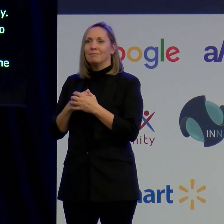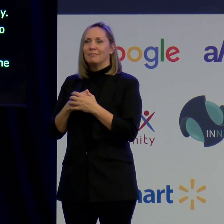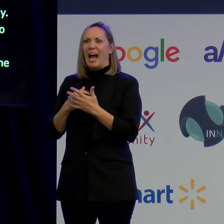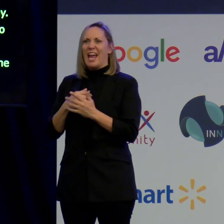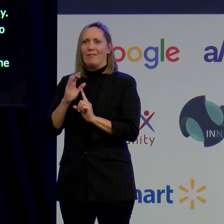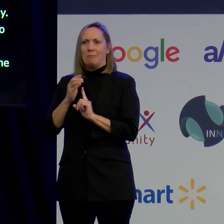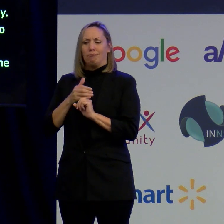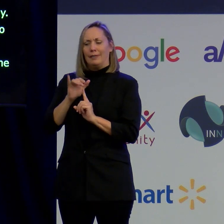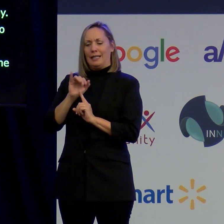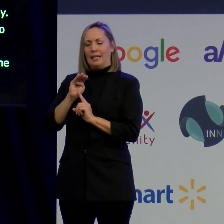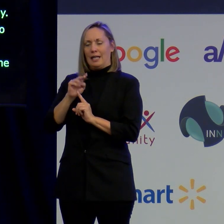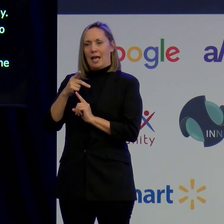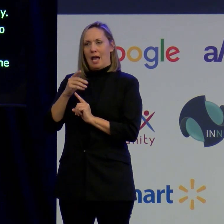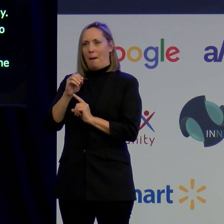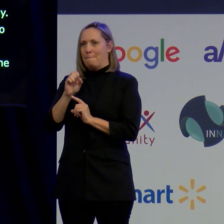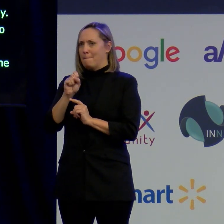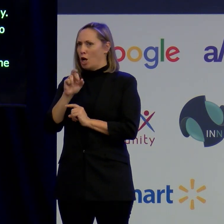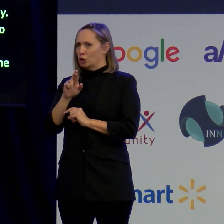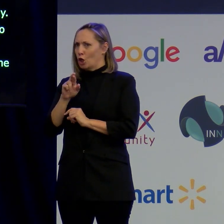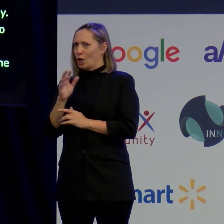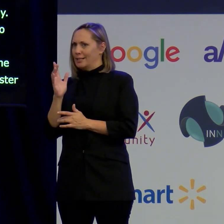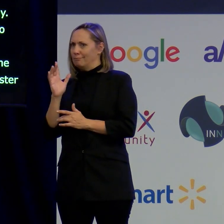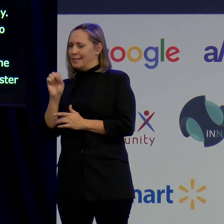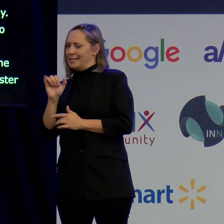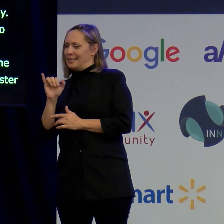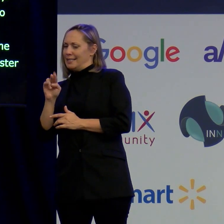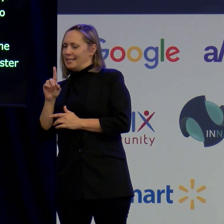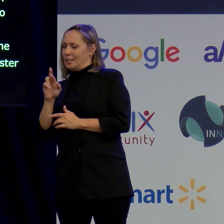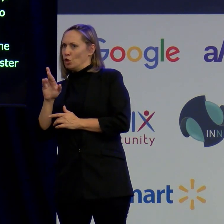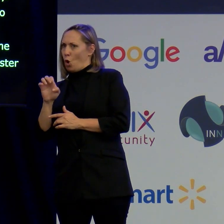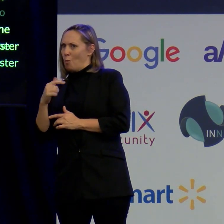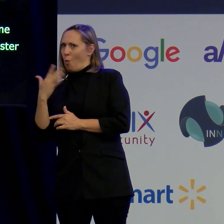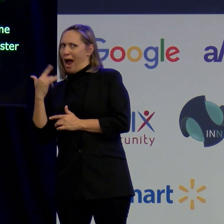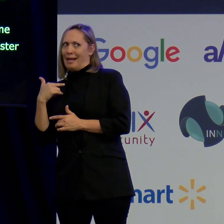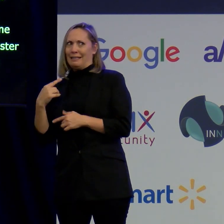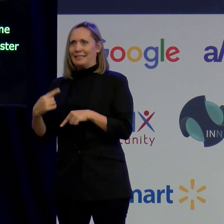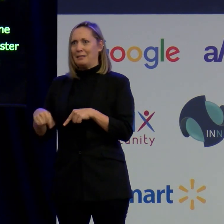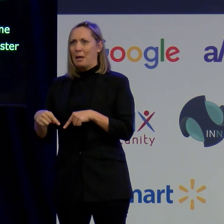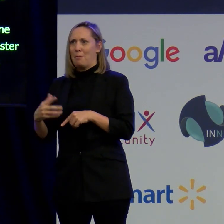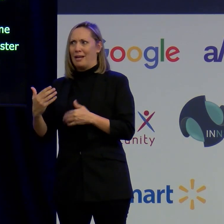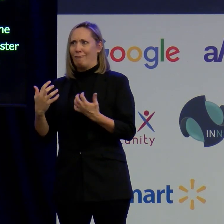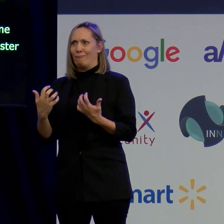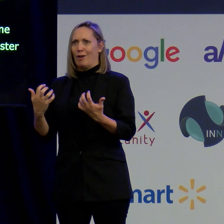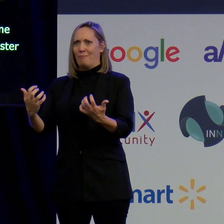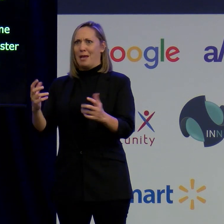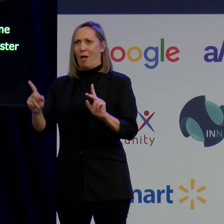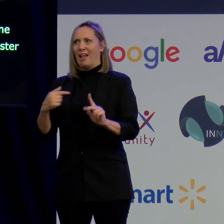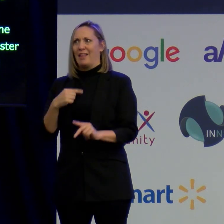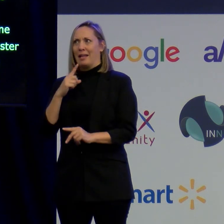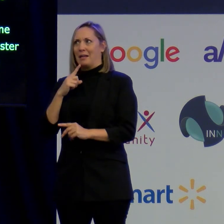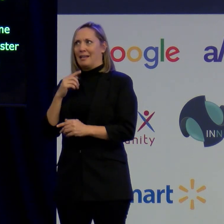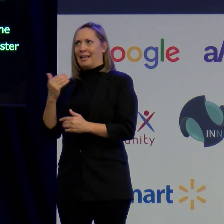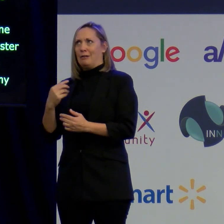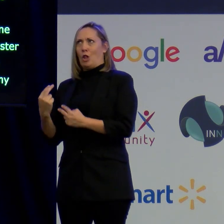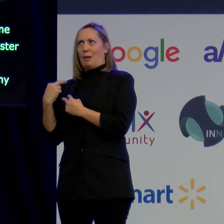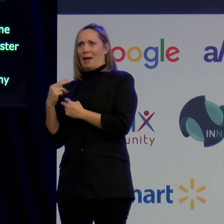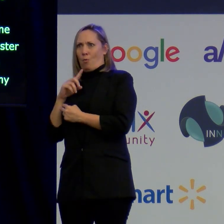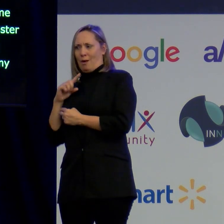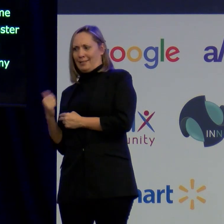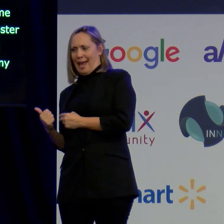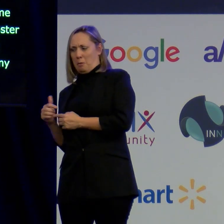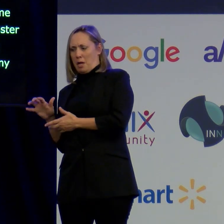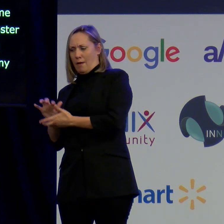because it's kind of intimidating being in front of all of my peers. And I think my 10-year-old self would be a little bit confused.